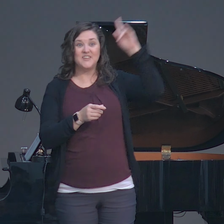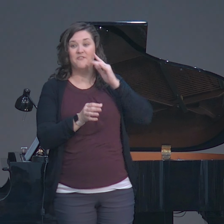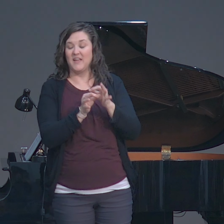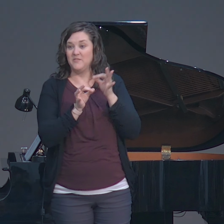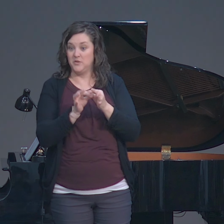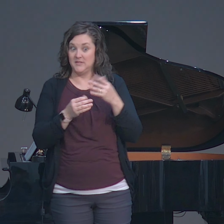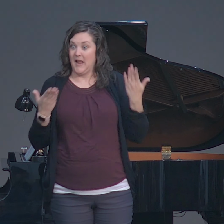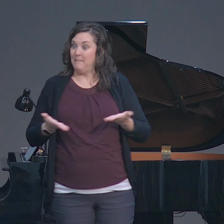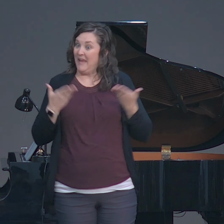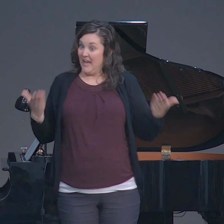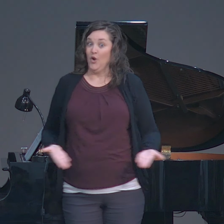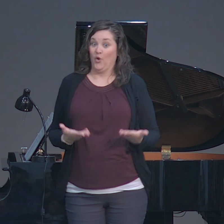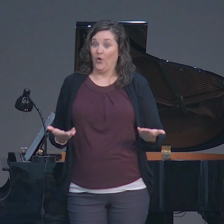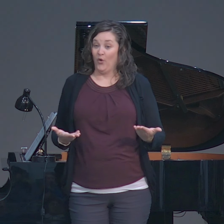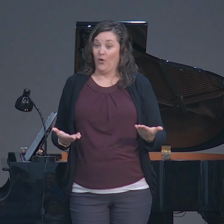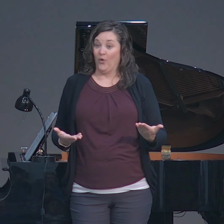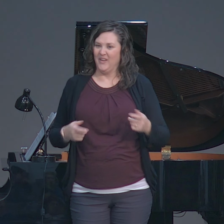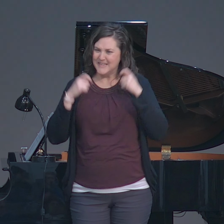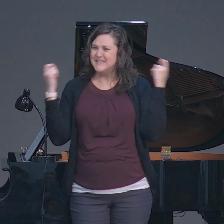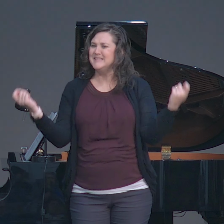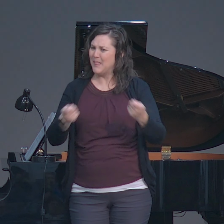coming.